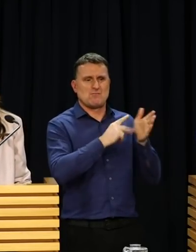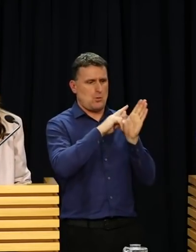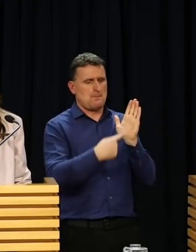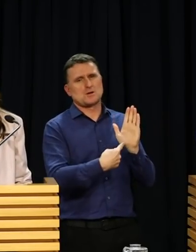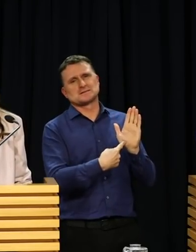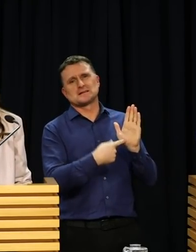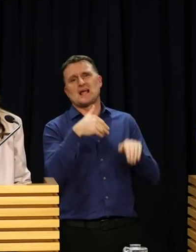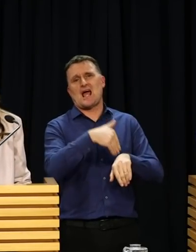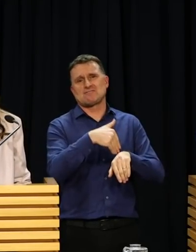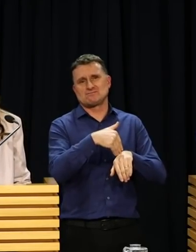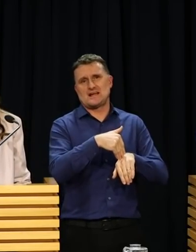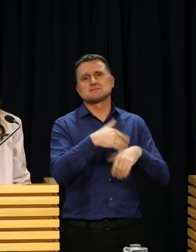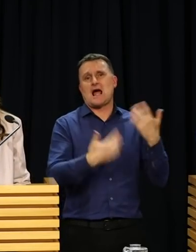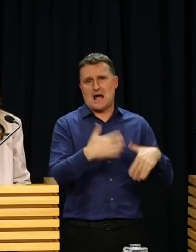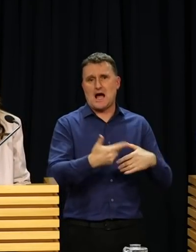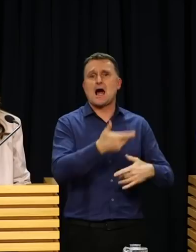policy caused many years ago.